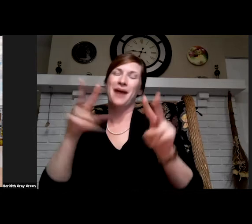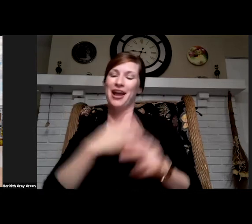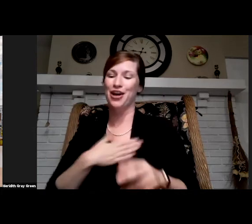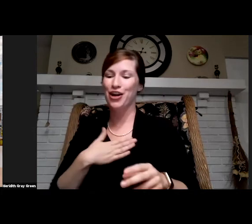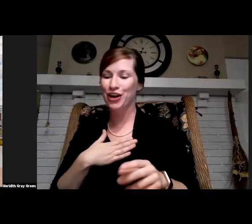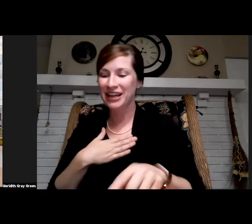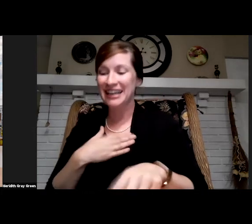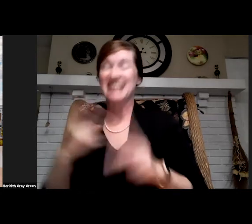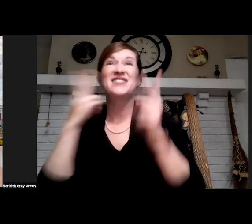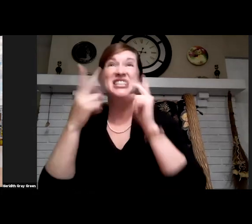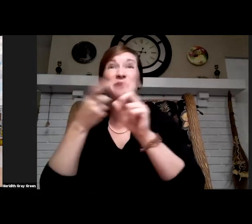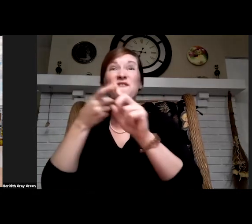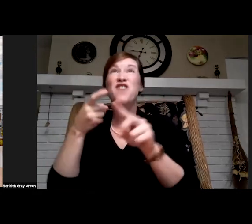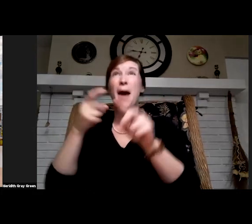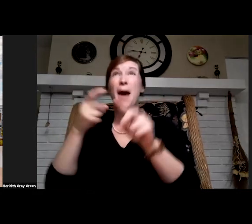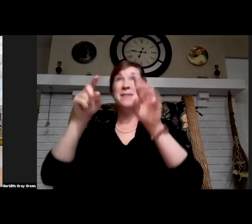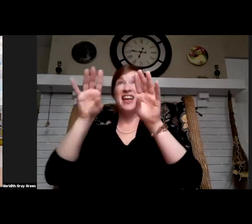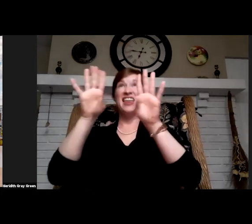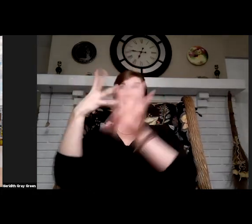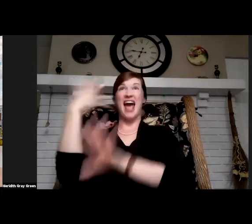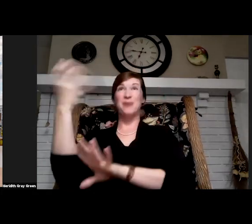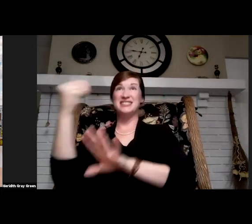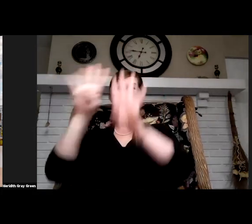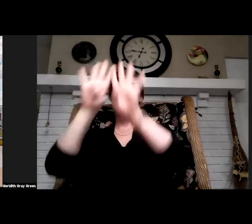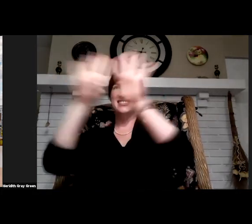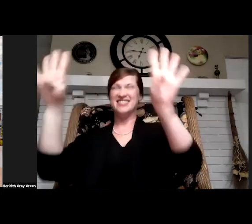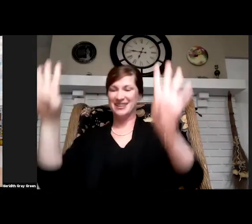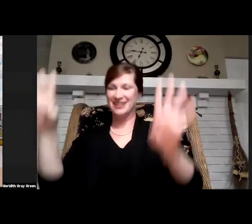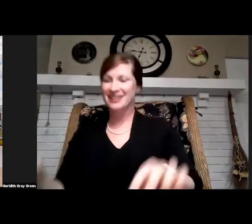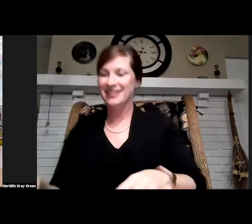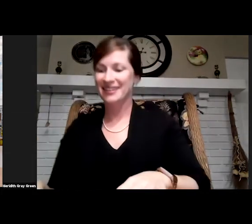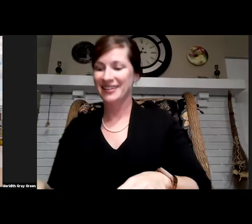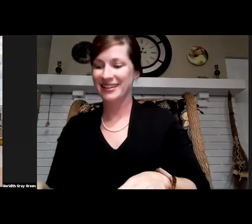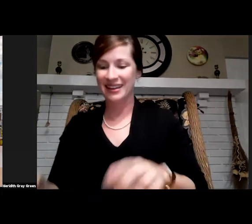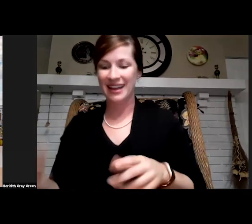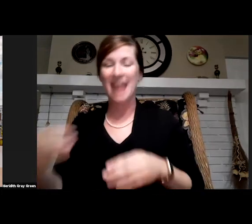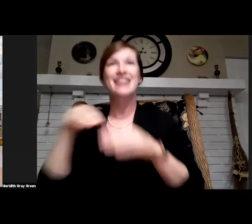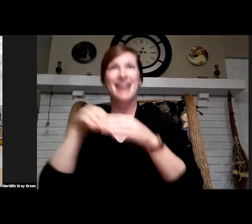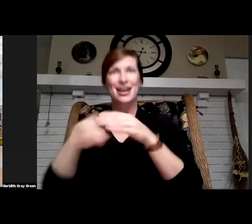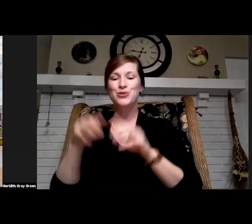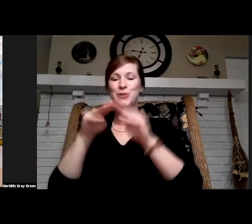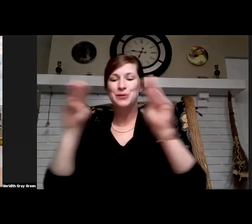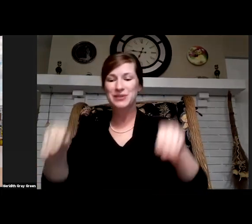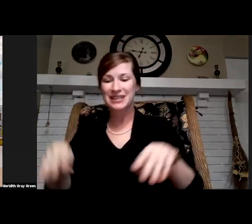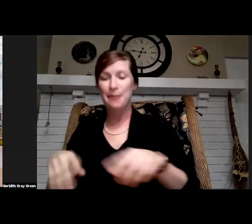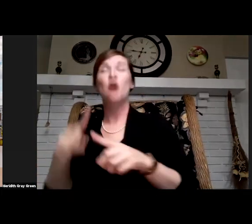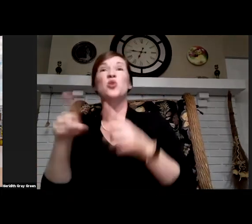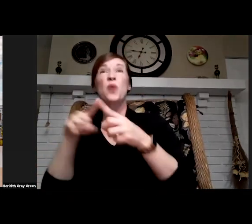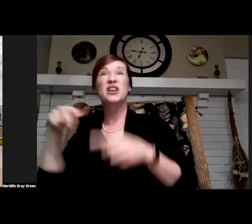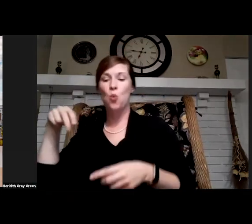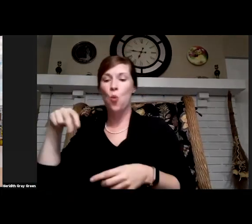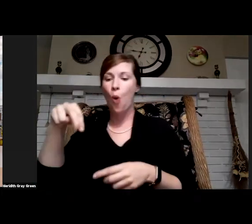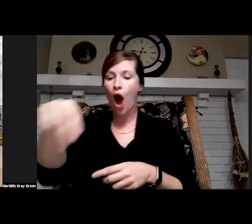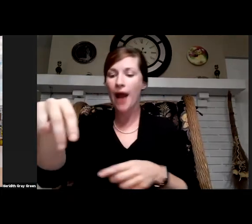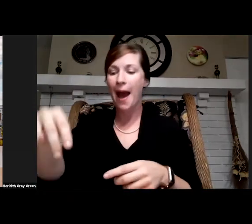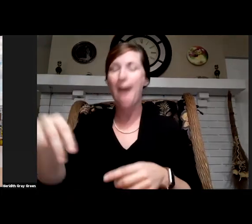The first piece we are going to admire is visible from outside the museum and at the entrance